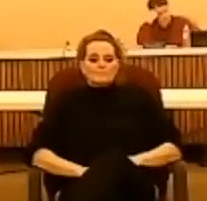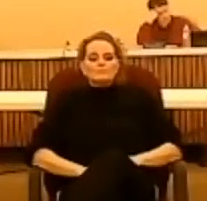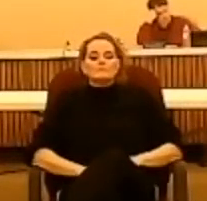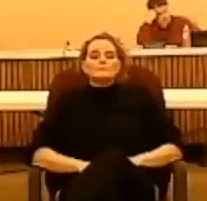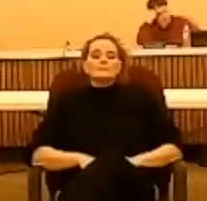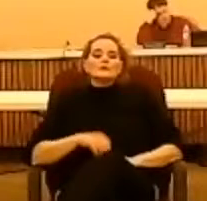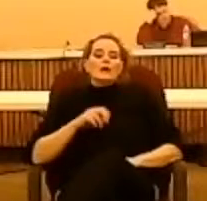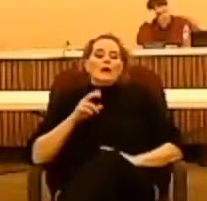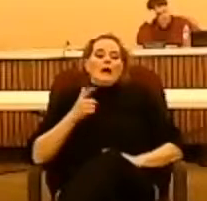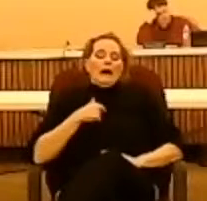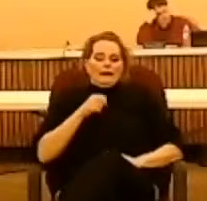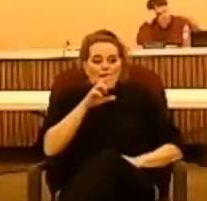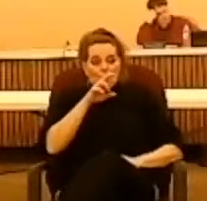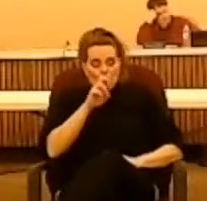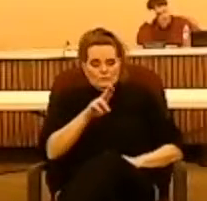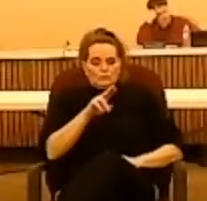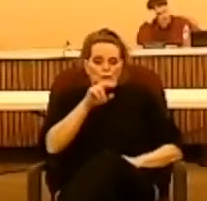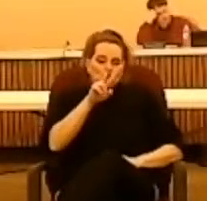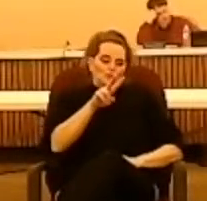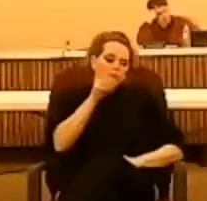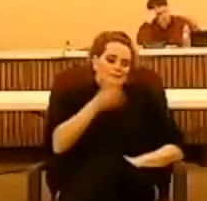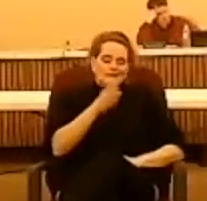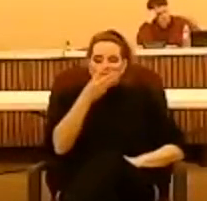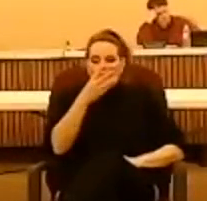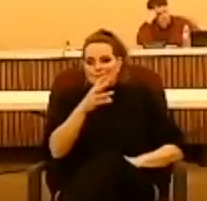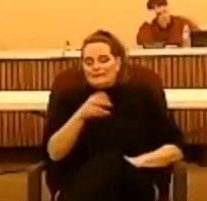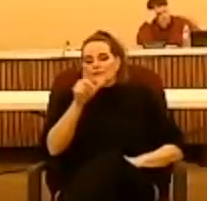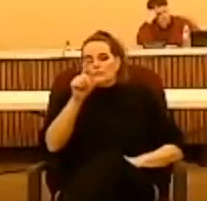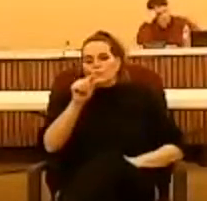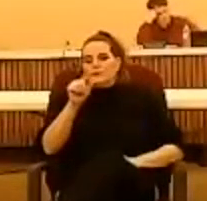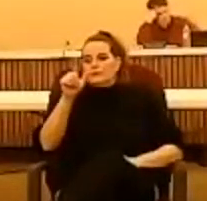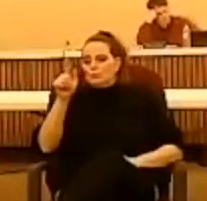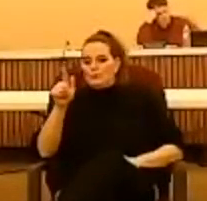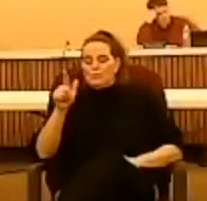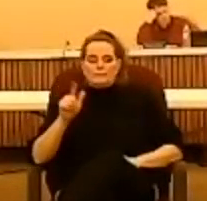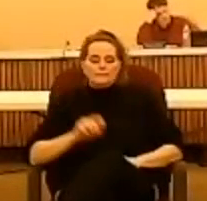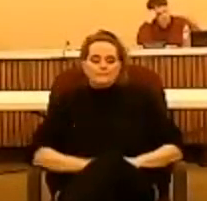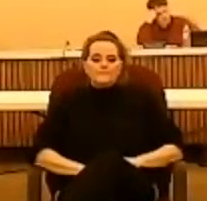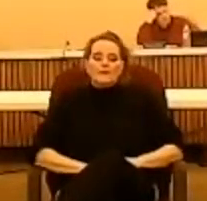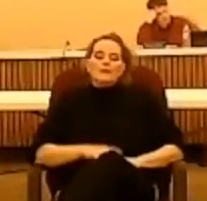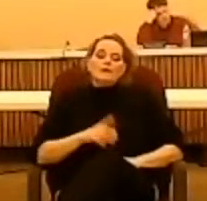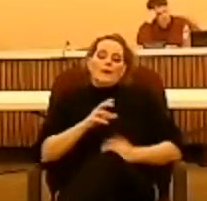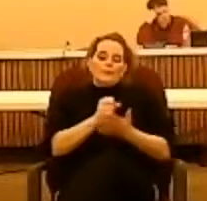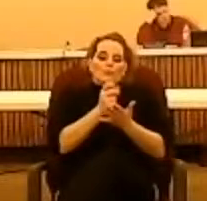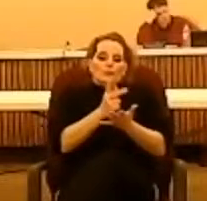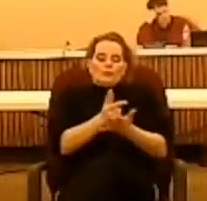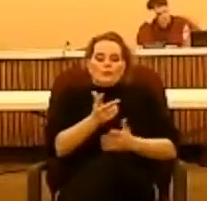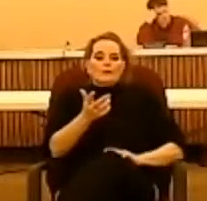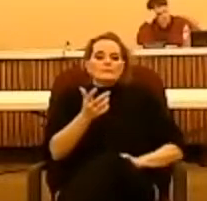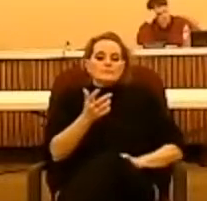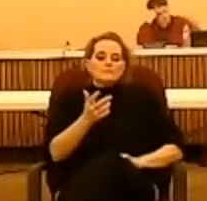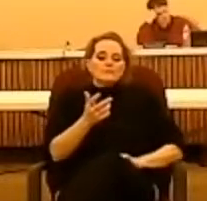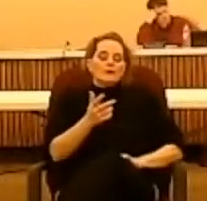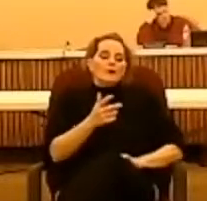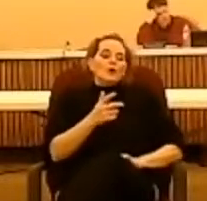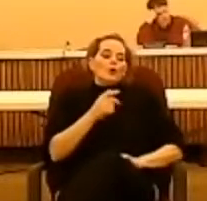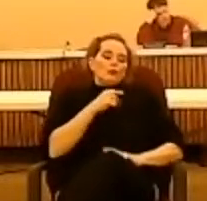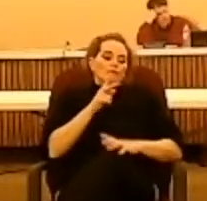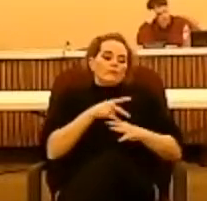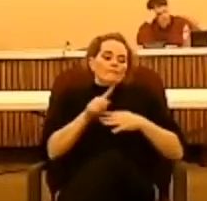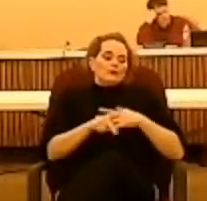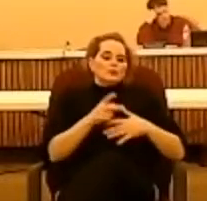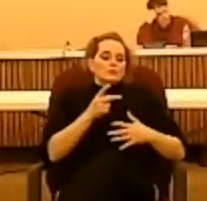board members, I have resolution 2-16, 2021, to authorize additional professional services to